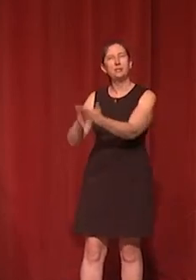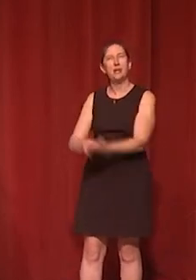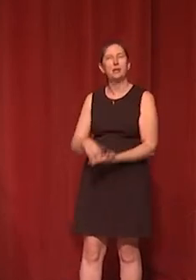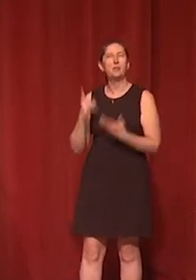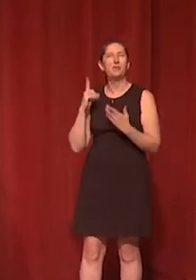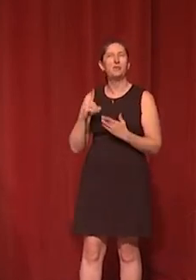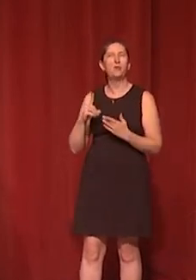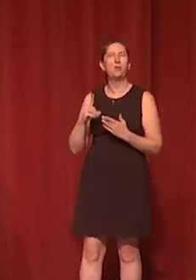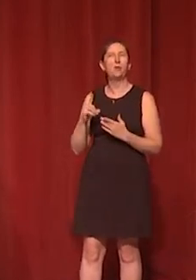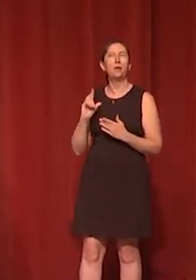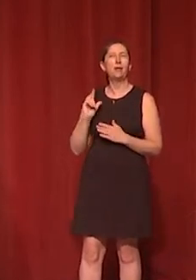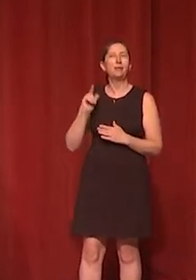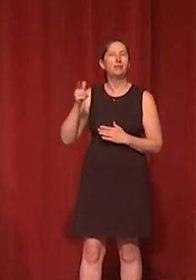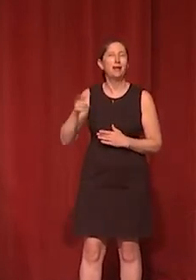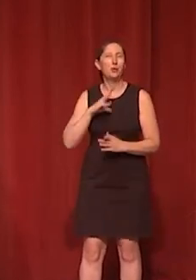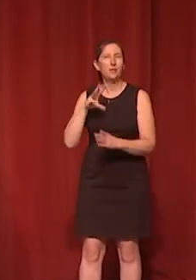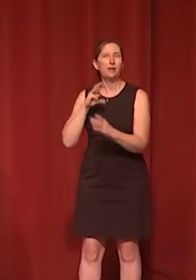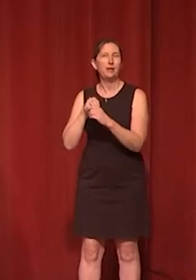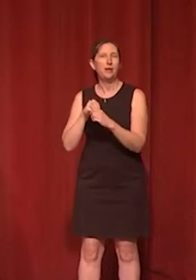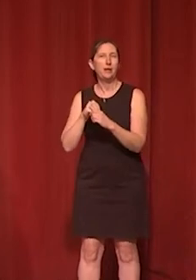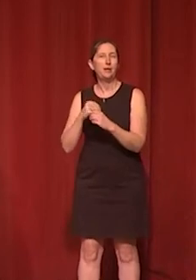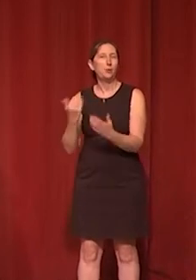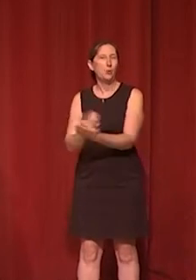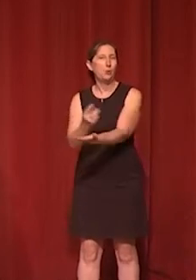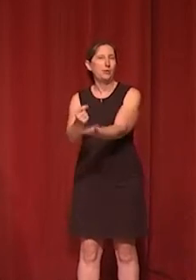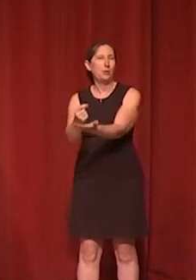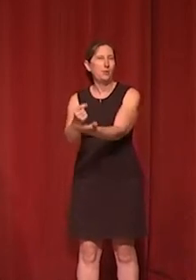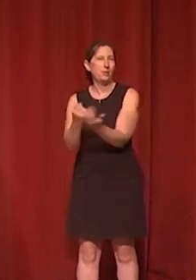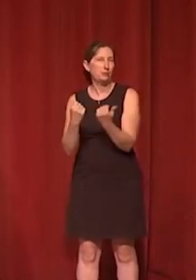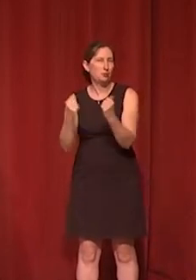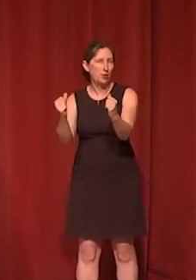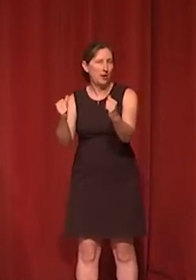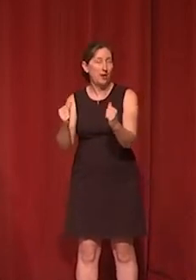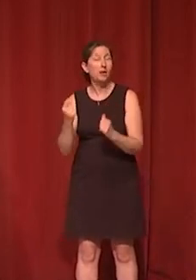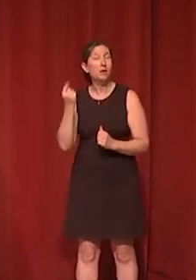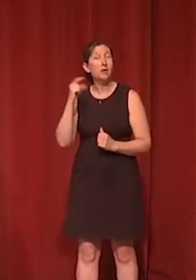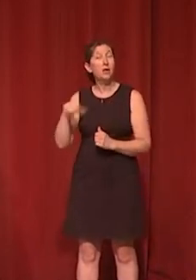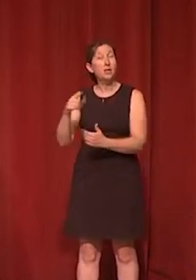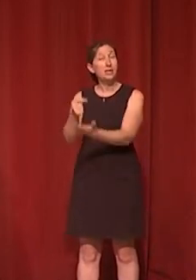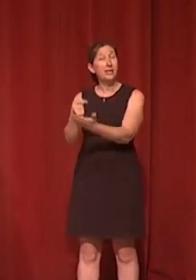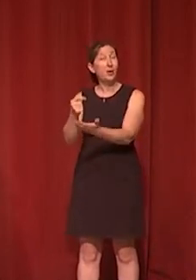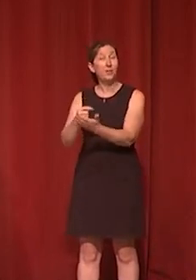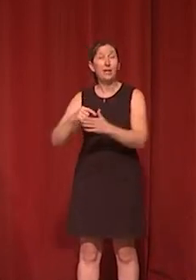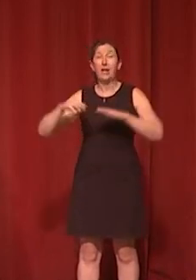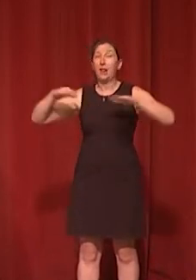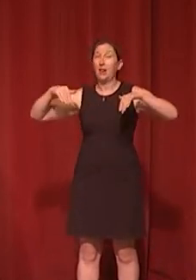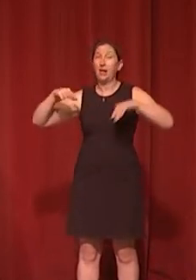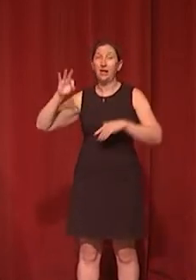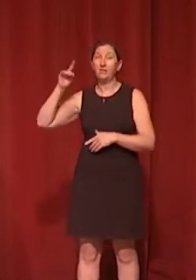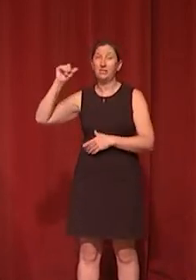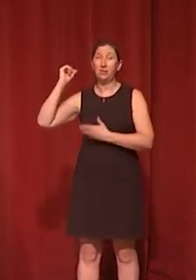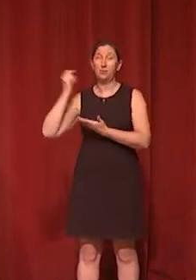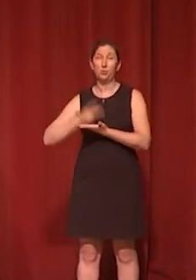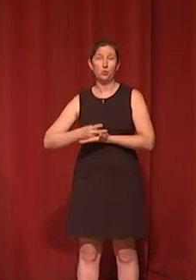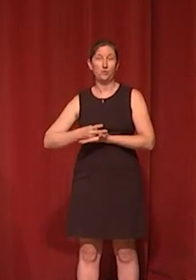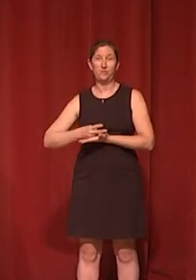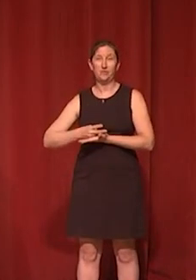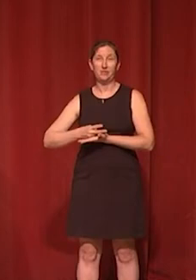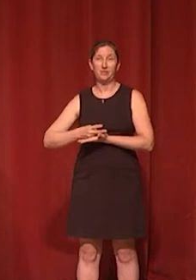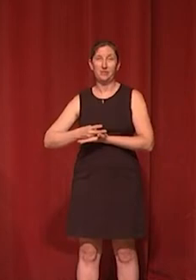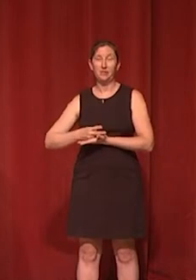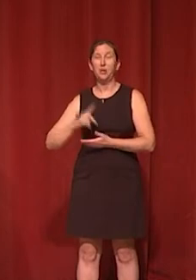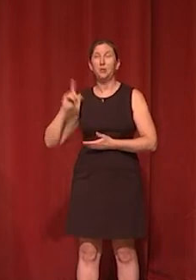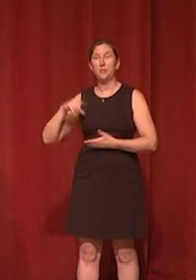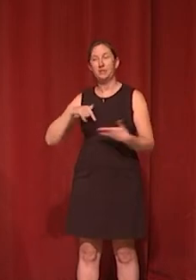new exciting therapies. But right now, those therapies aren't FDA approved, and they won't be FDA approved till these studies get